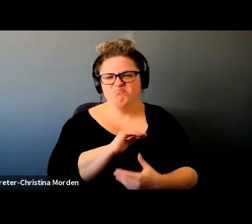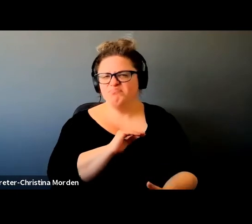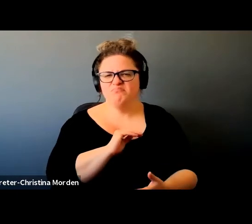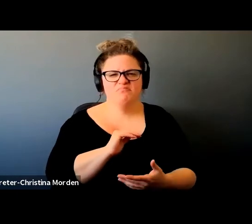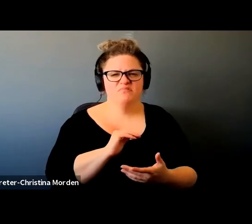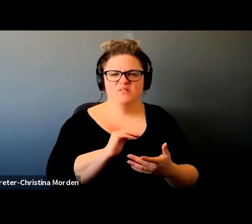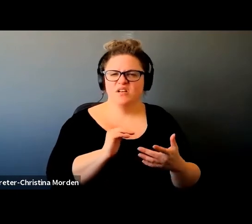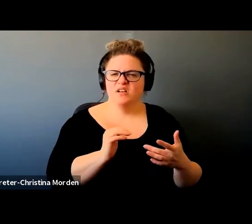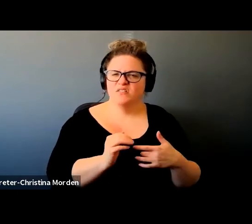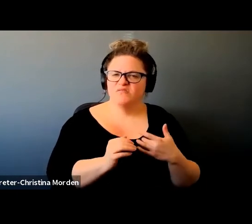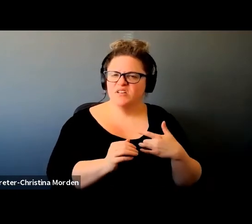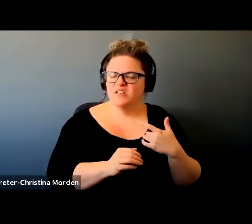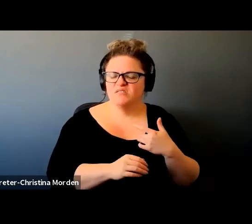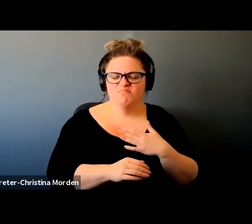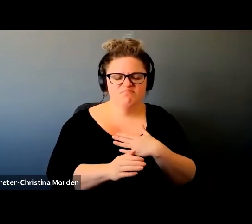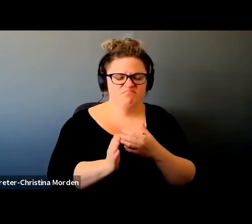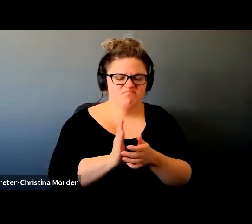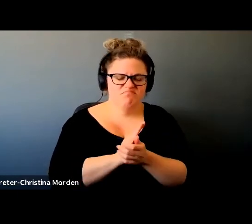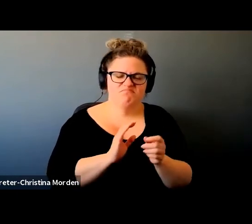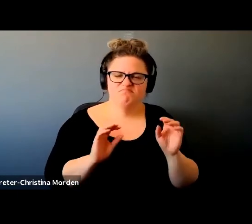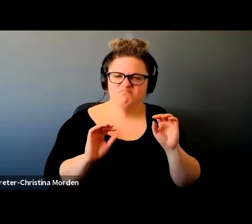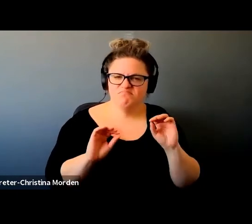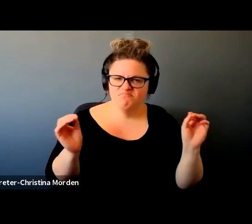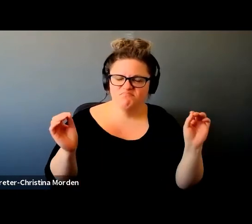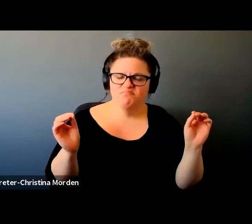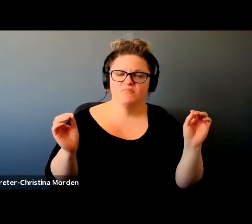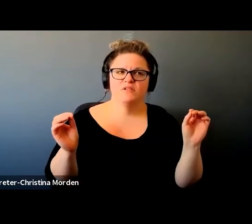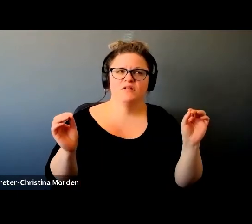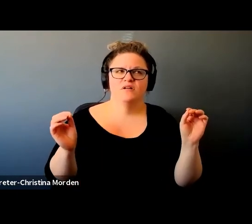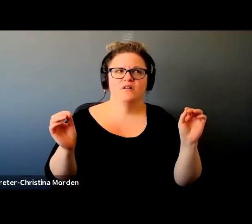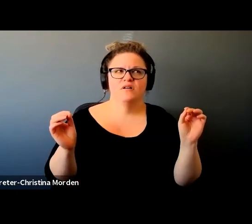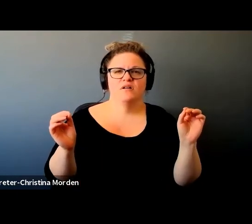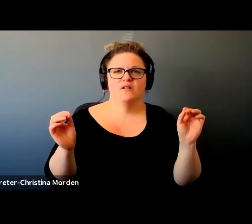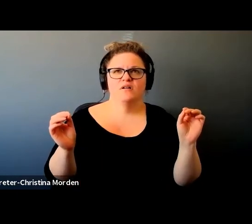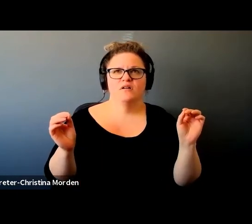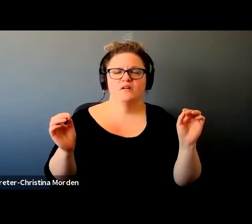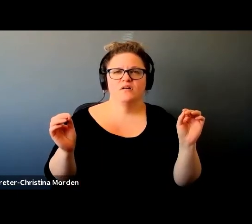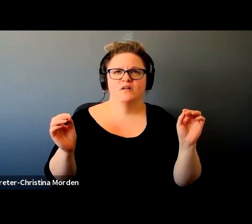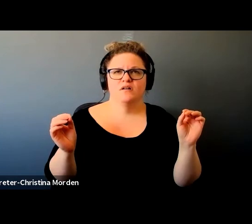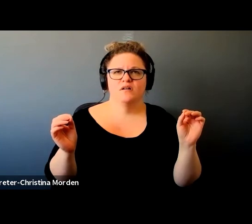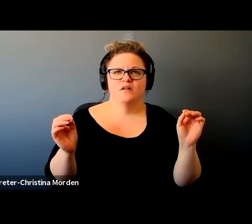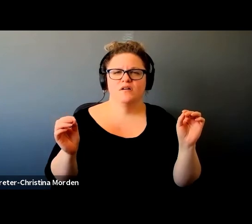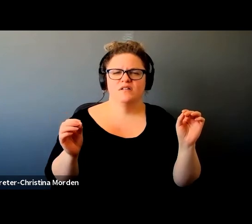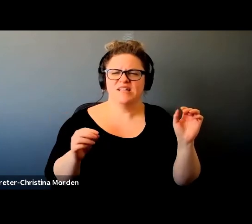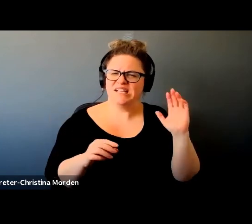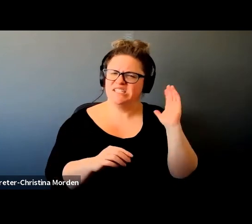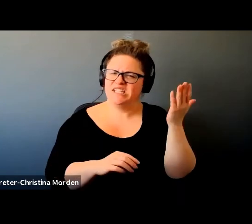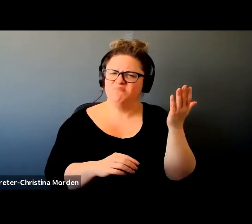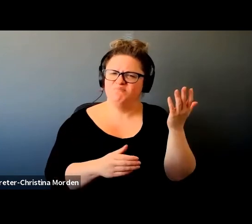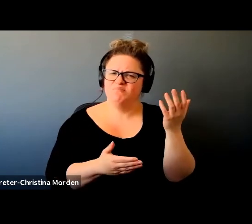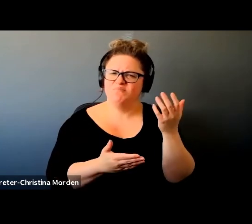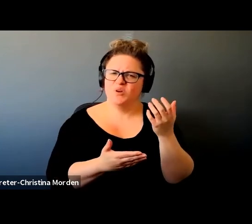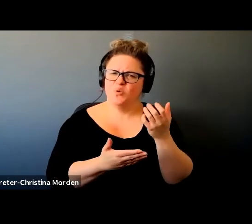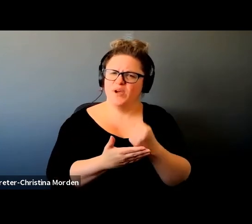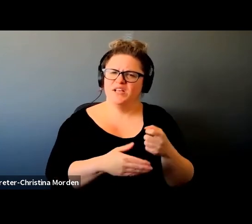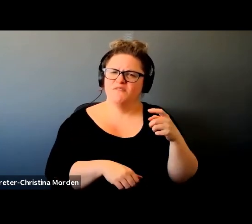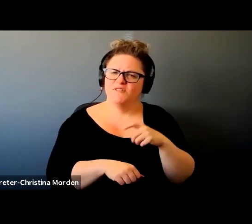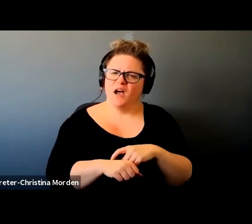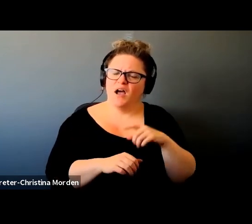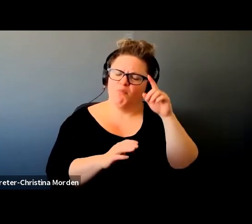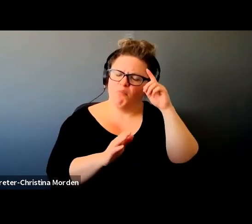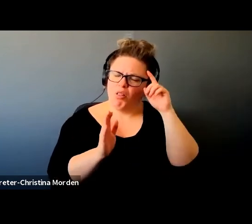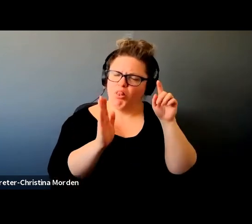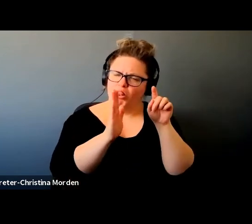have nothing to offer. And it feels like an incredible waste of time when you're in that